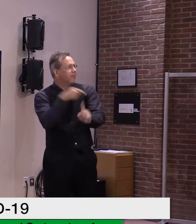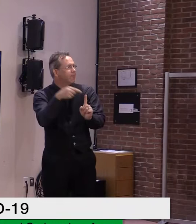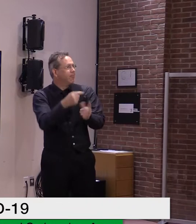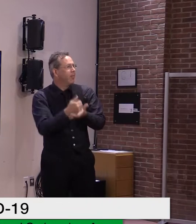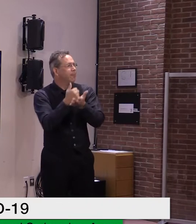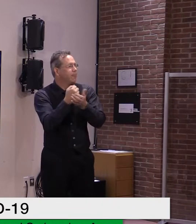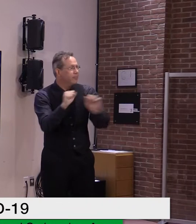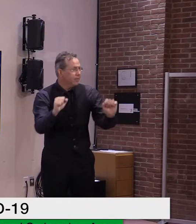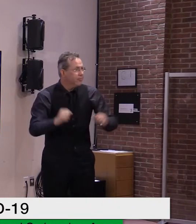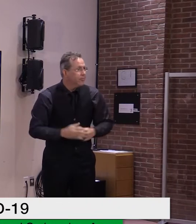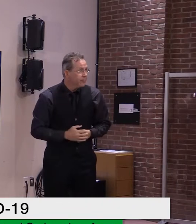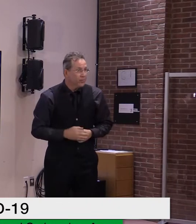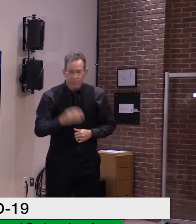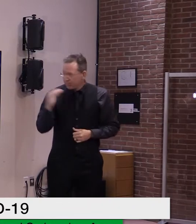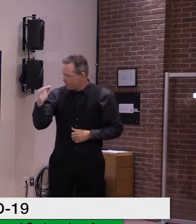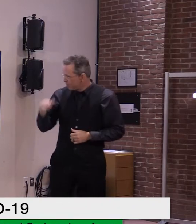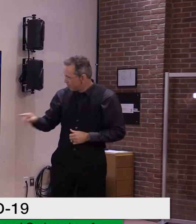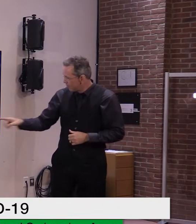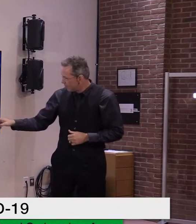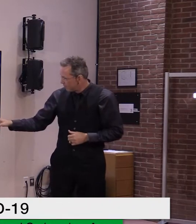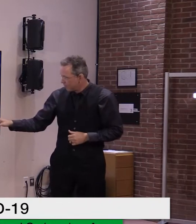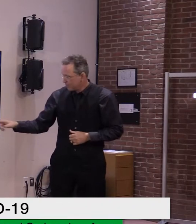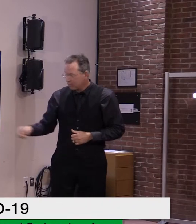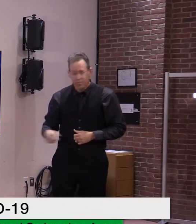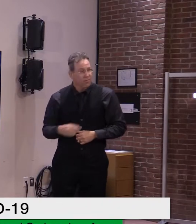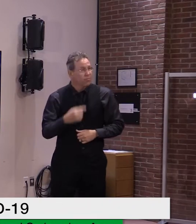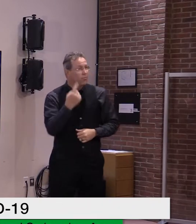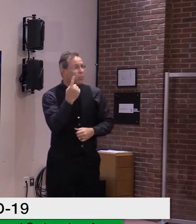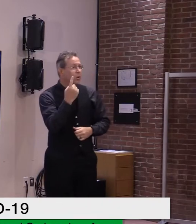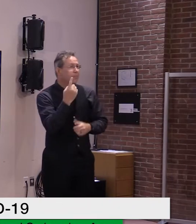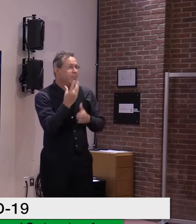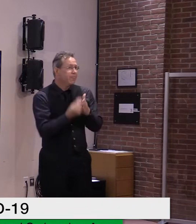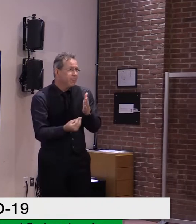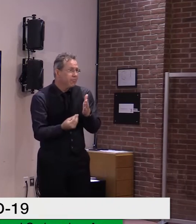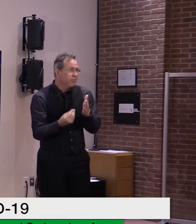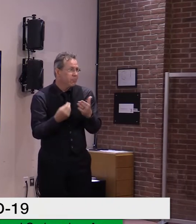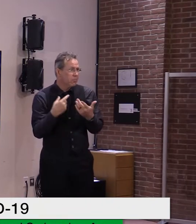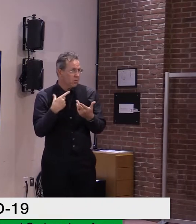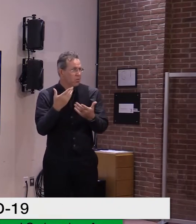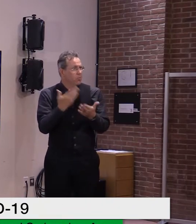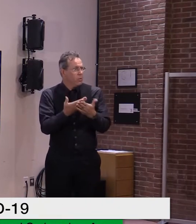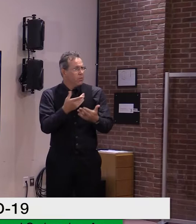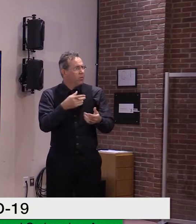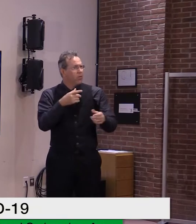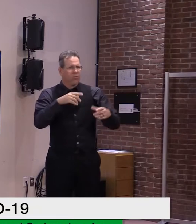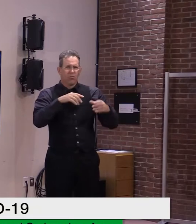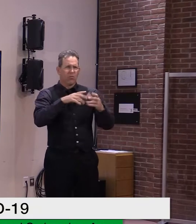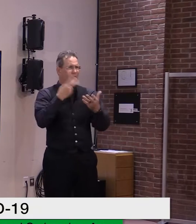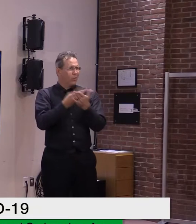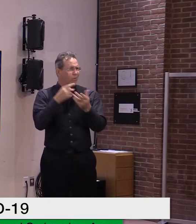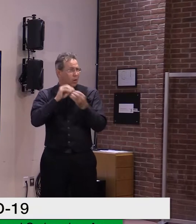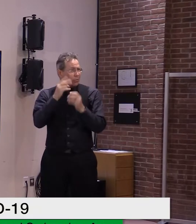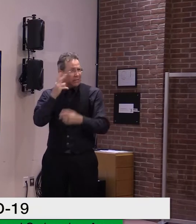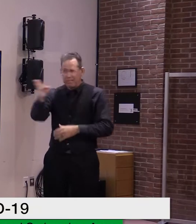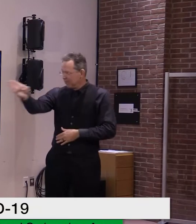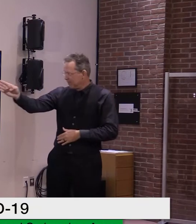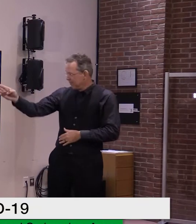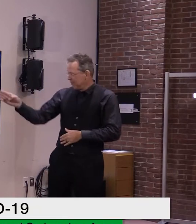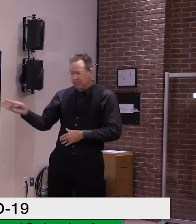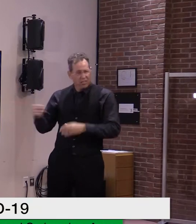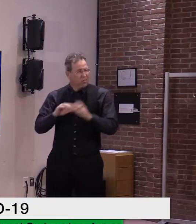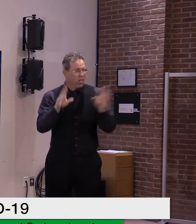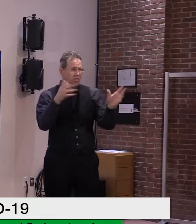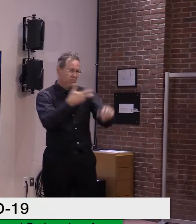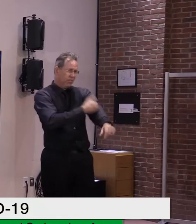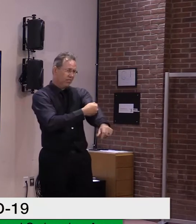to date, again highlighting the power of this life-saving vaccine. And although our fatality rate